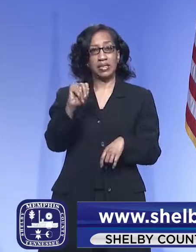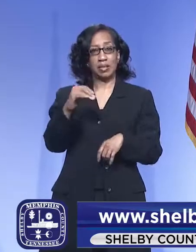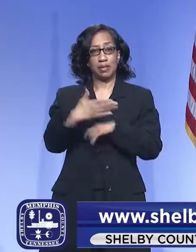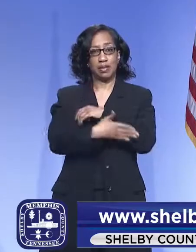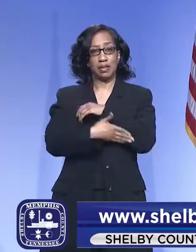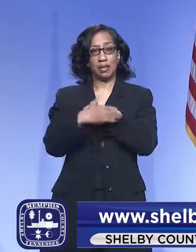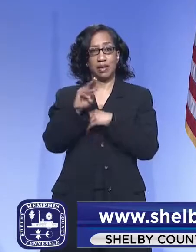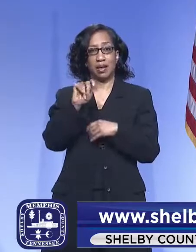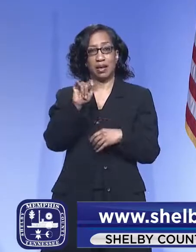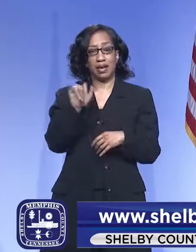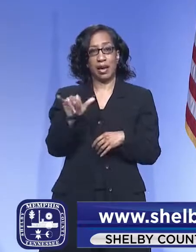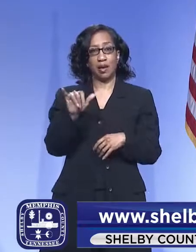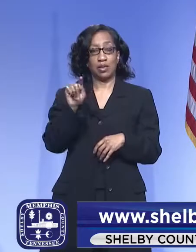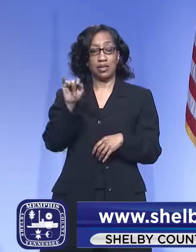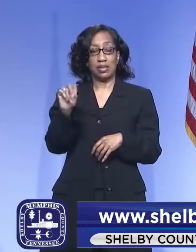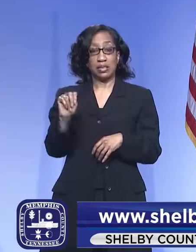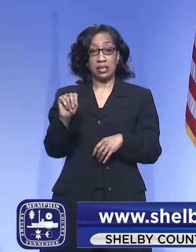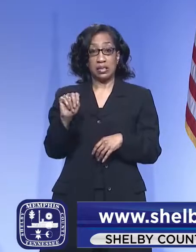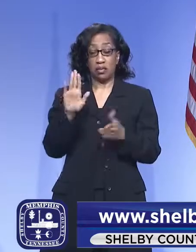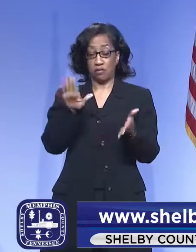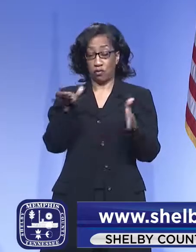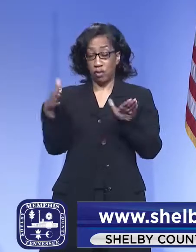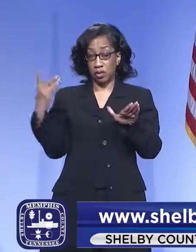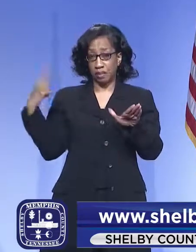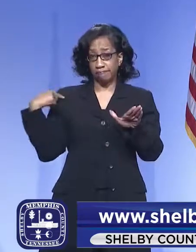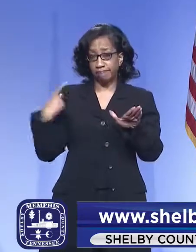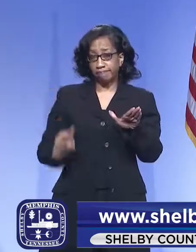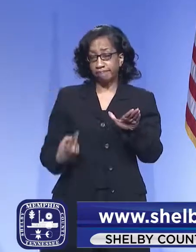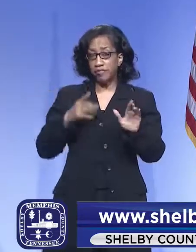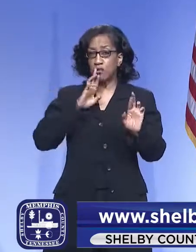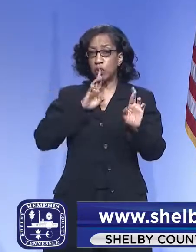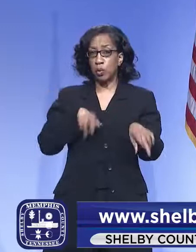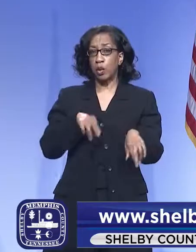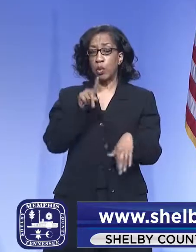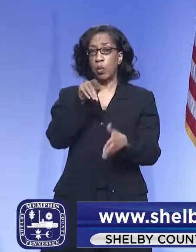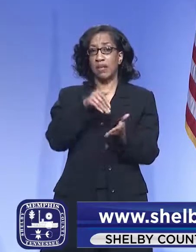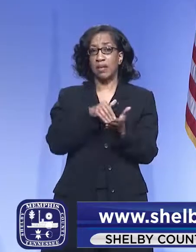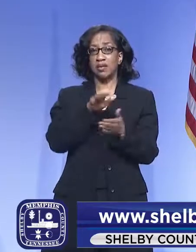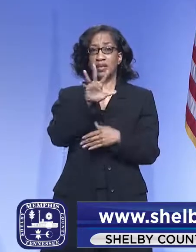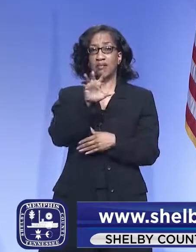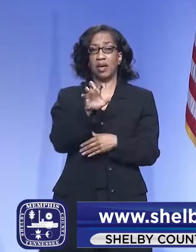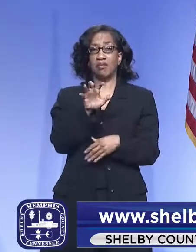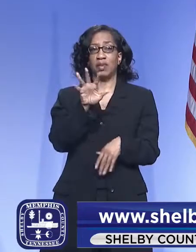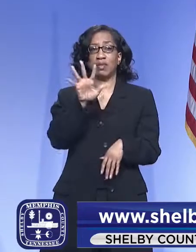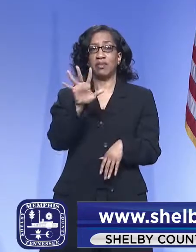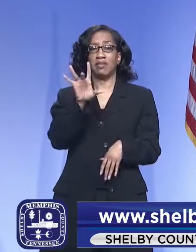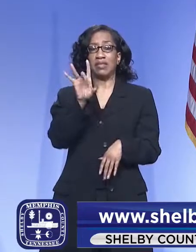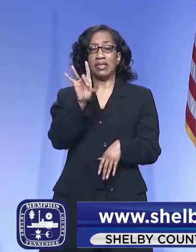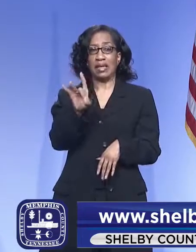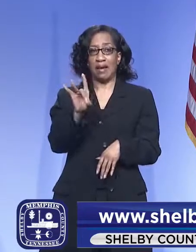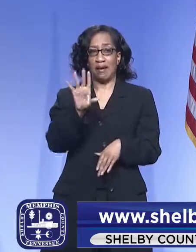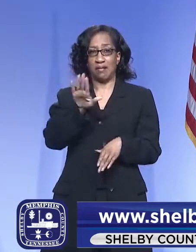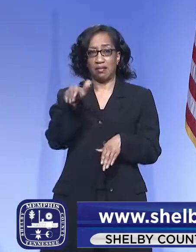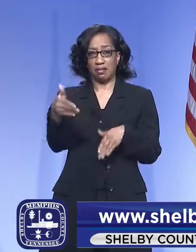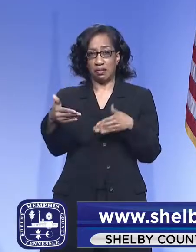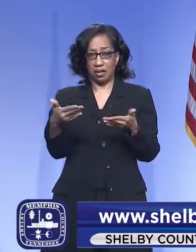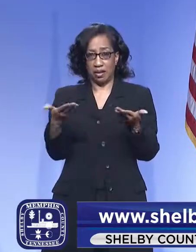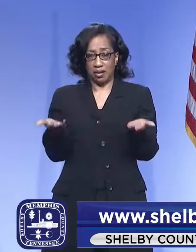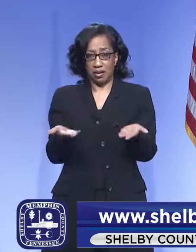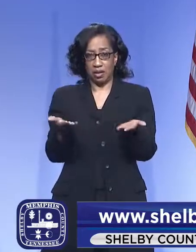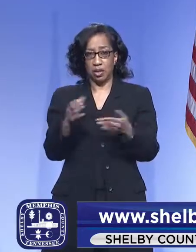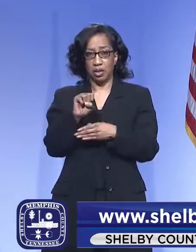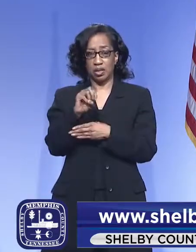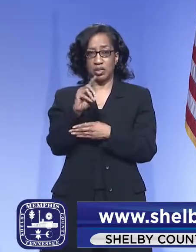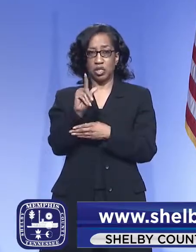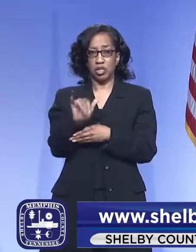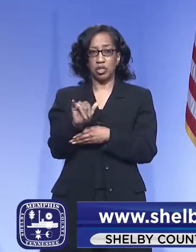Tennessee. As far as deaths, we have reported 1,558 fatal cases here in Shelby County.